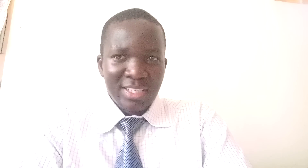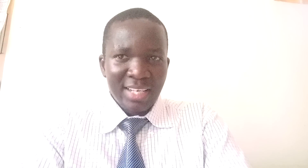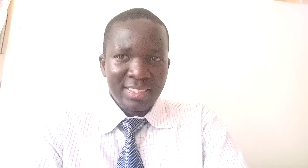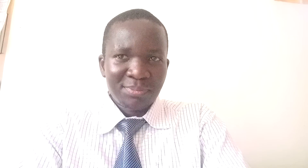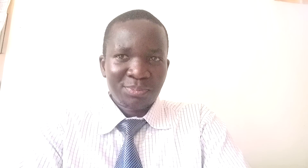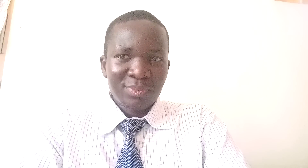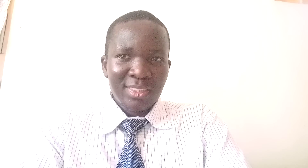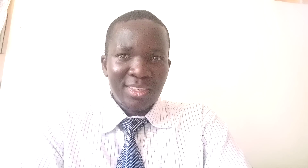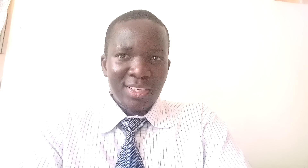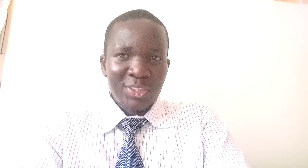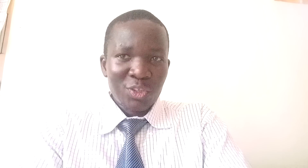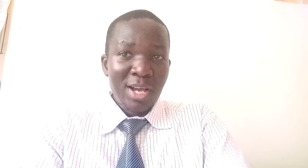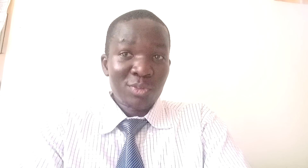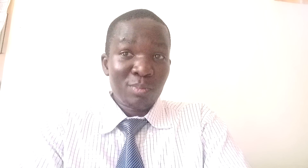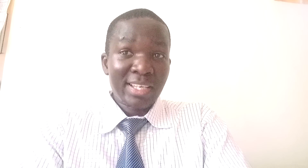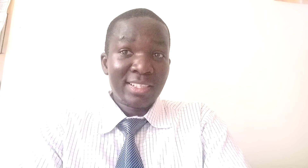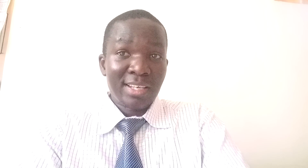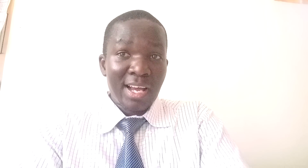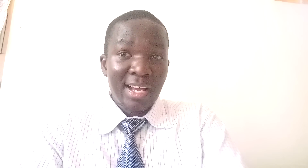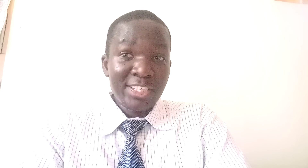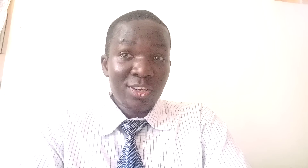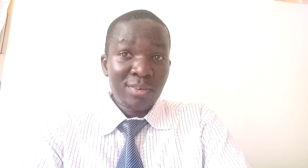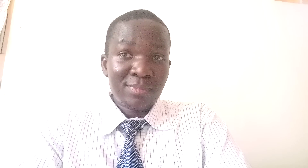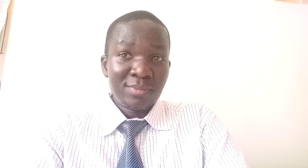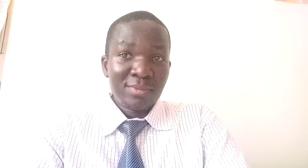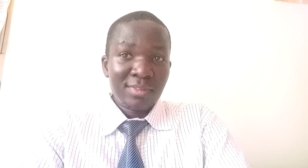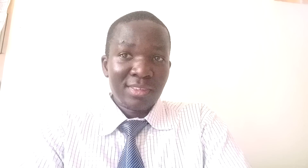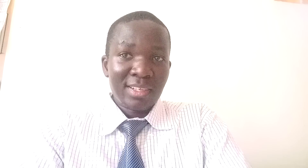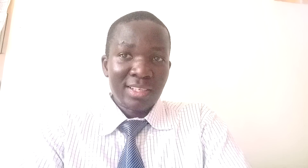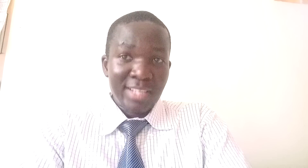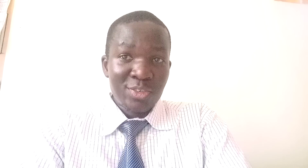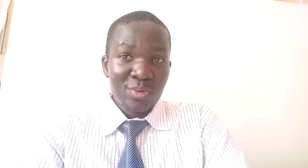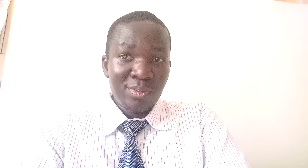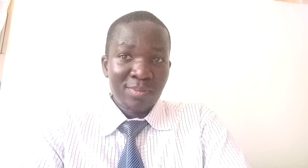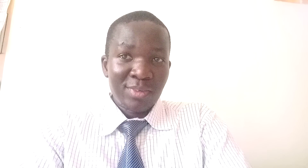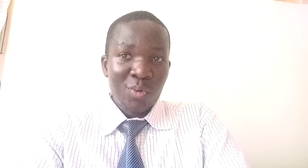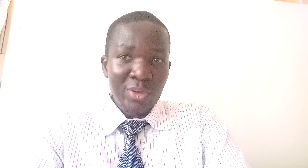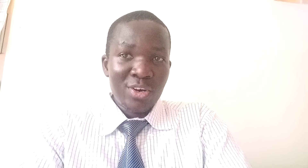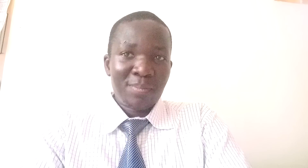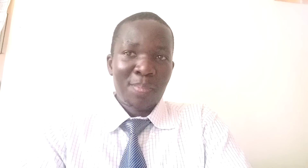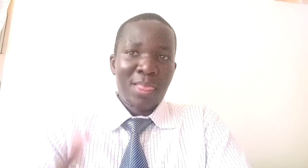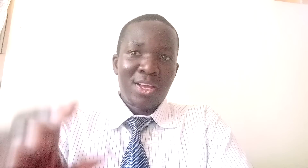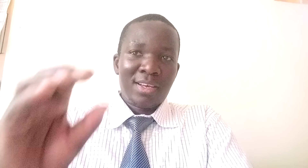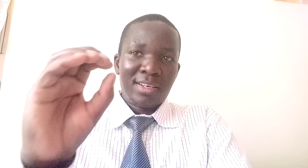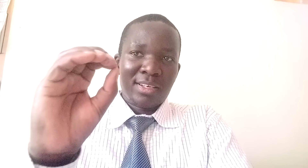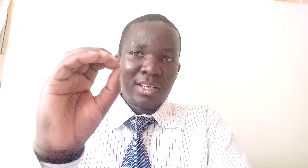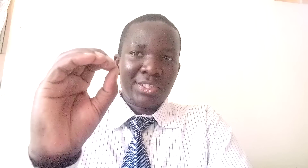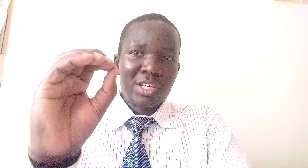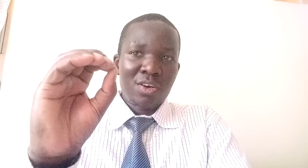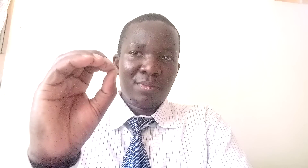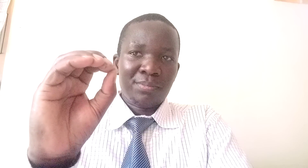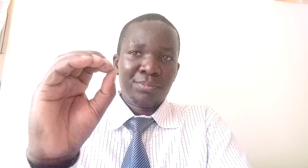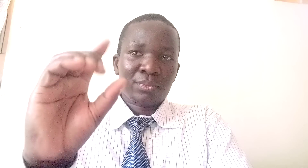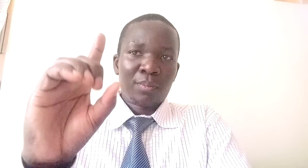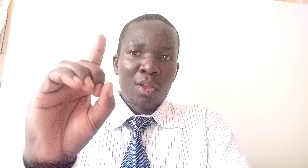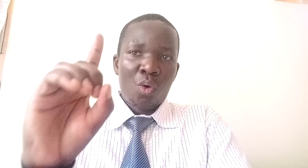start. Show me how to make it a 0. Is that true? We go. 0,